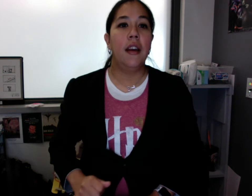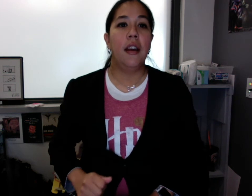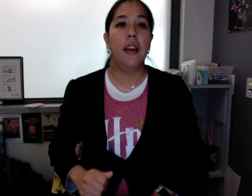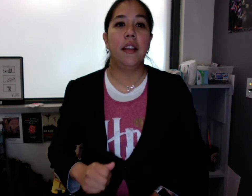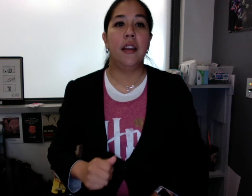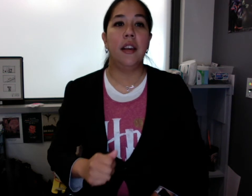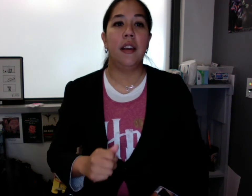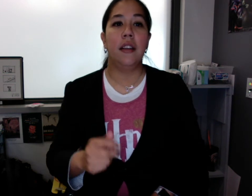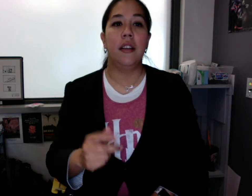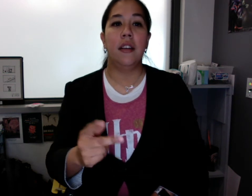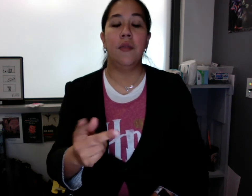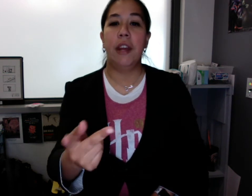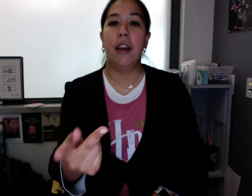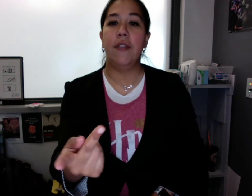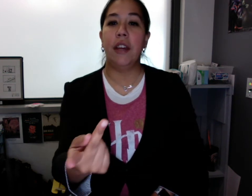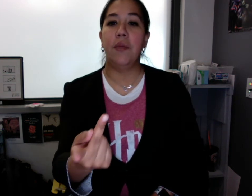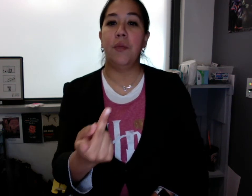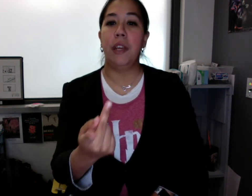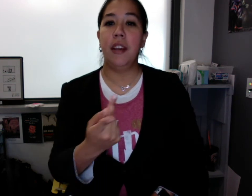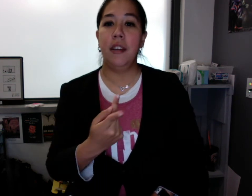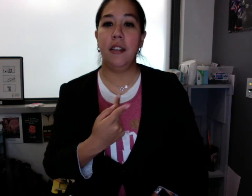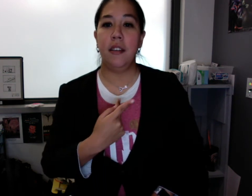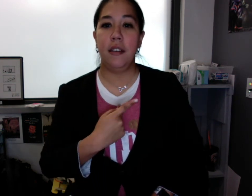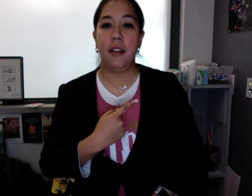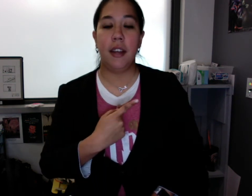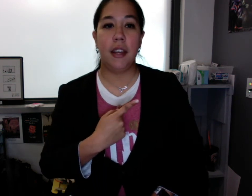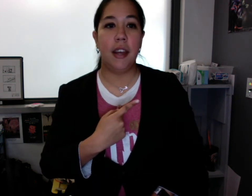And then we have that we again.